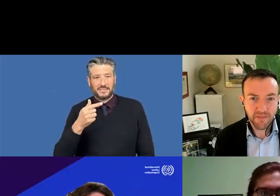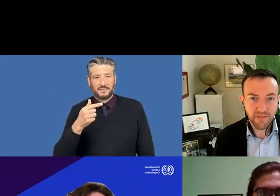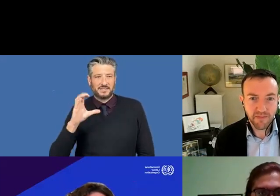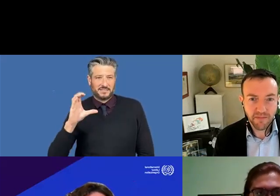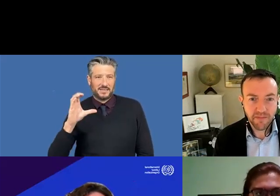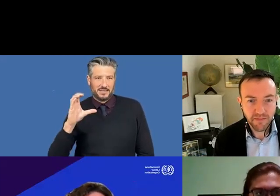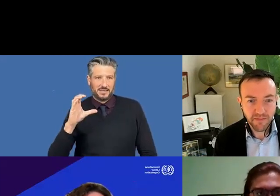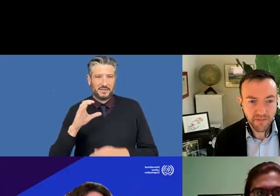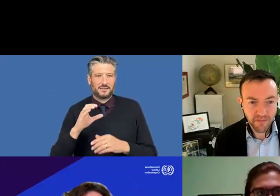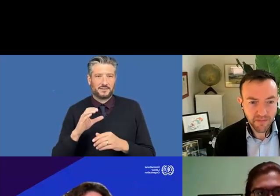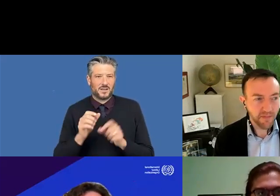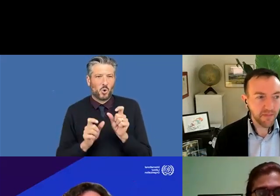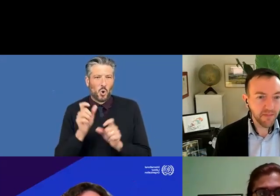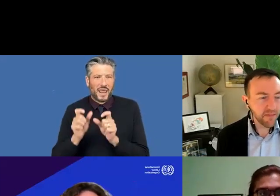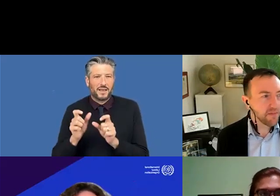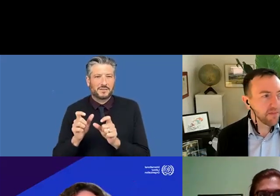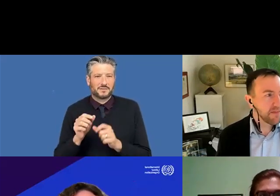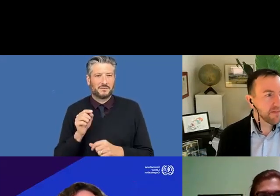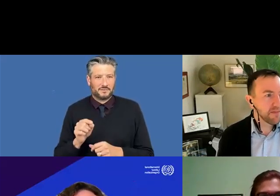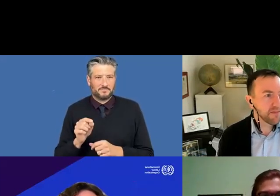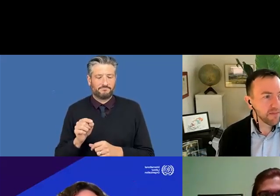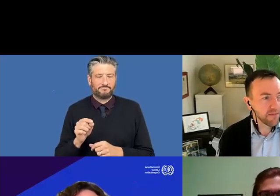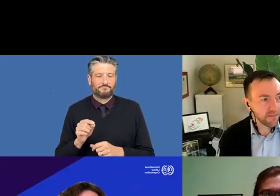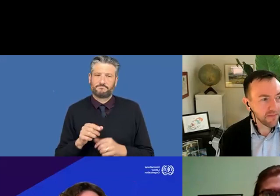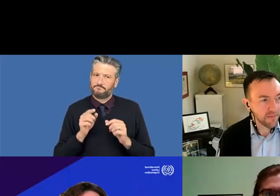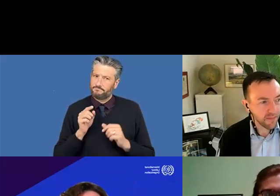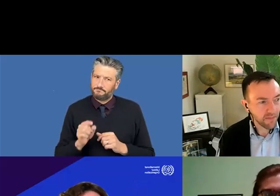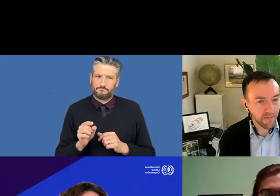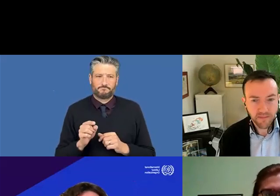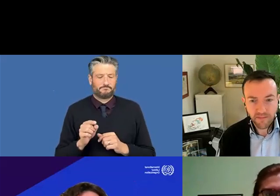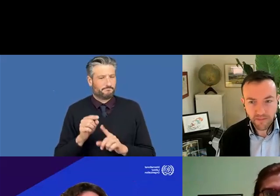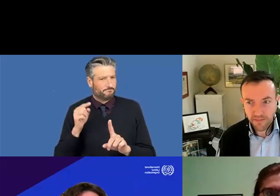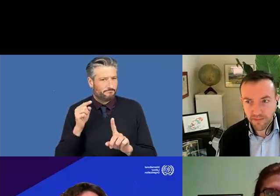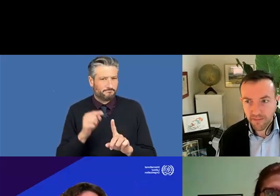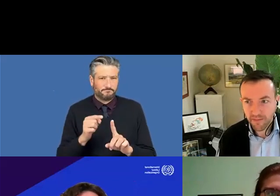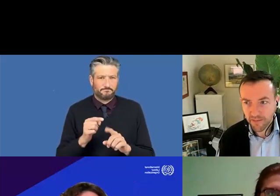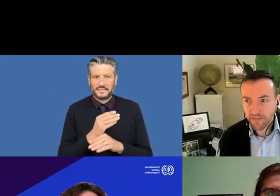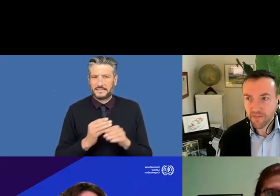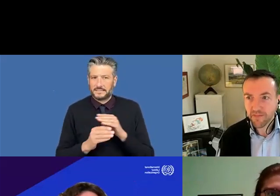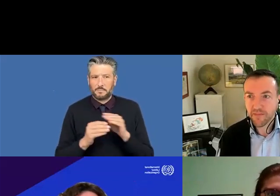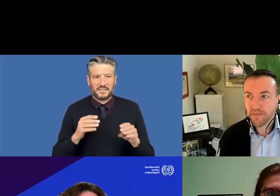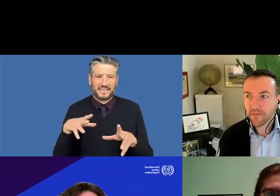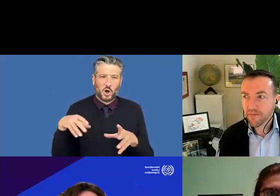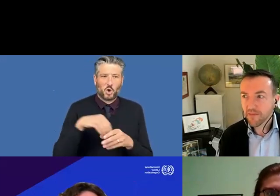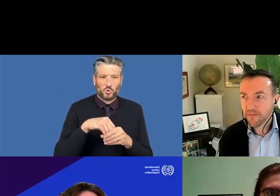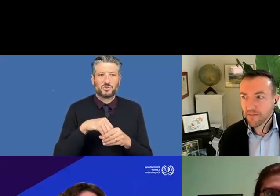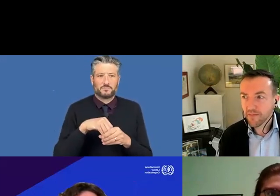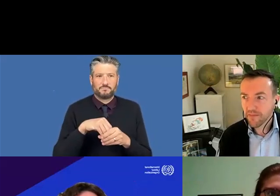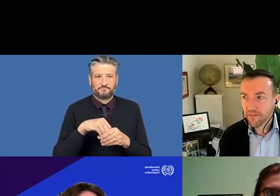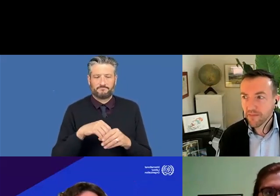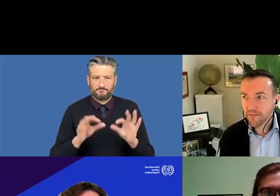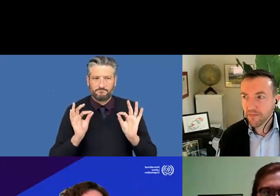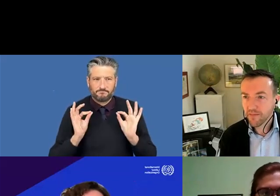from the very beginning, making sure disability inclusion is addressed in the academy. And of course, thanks so much to all